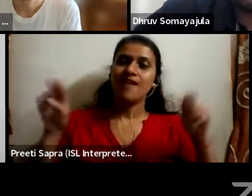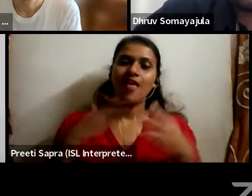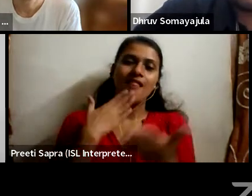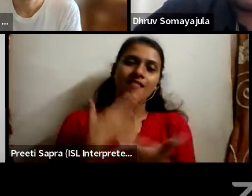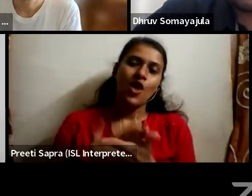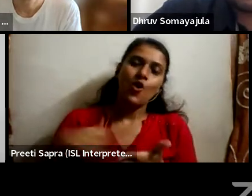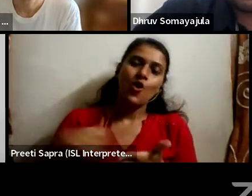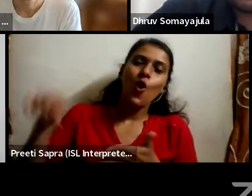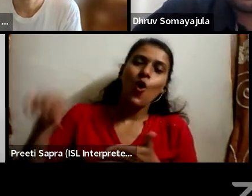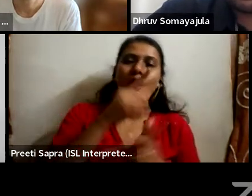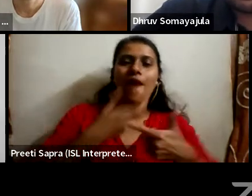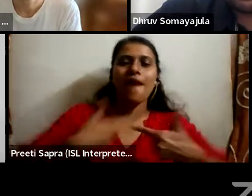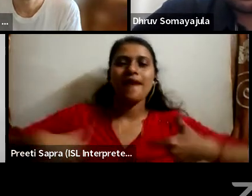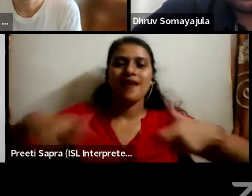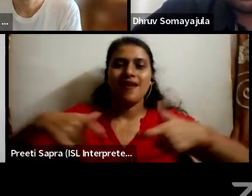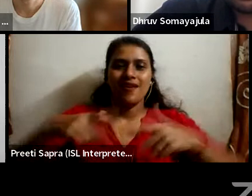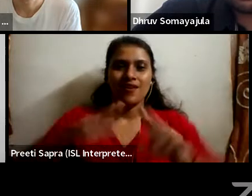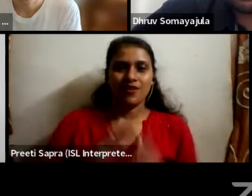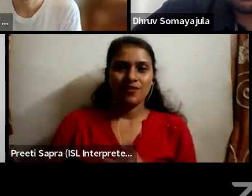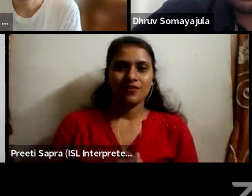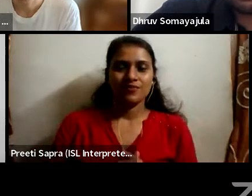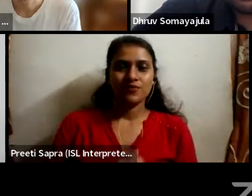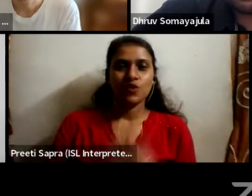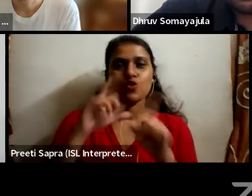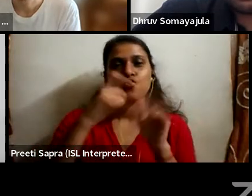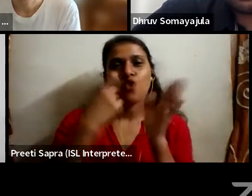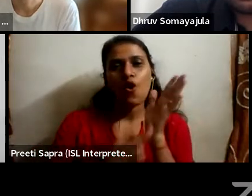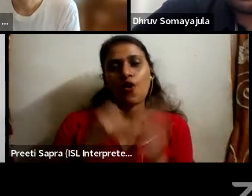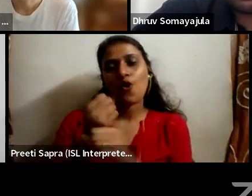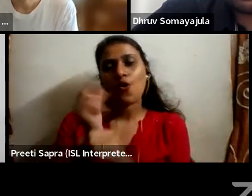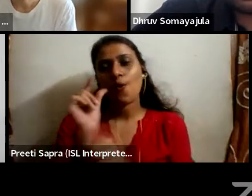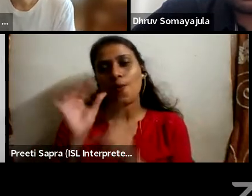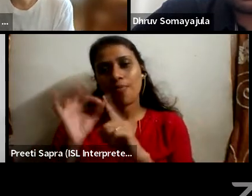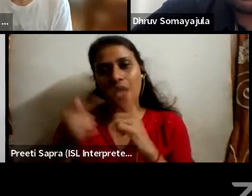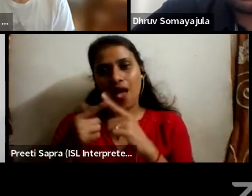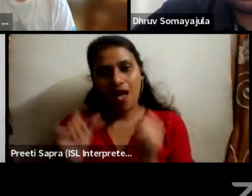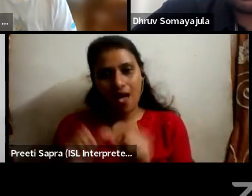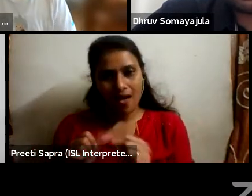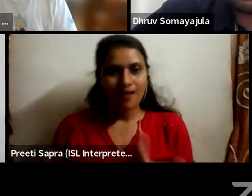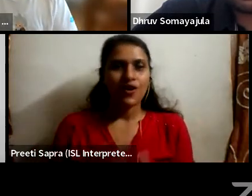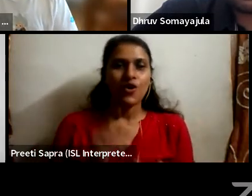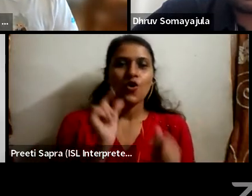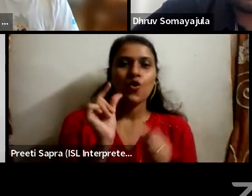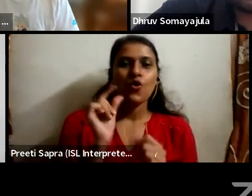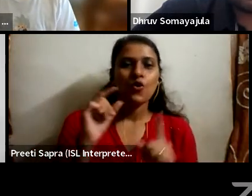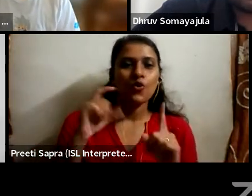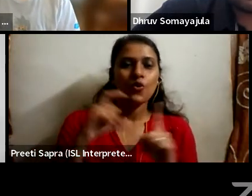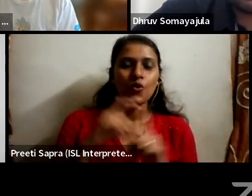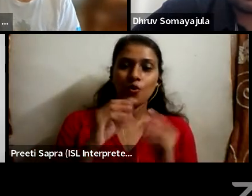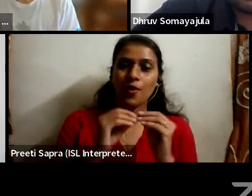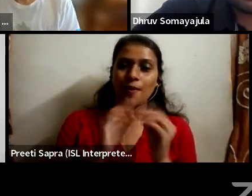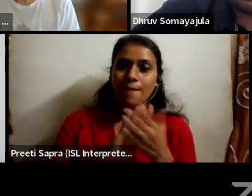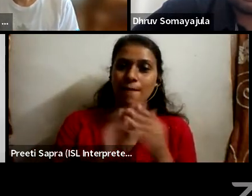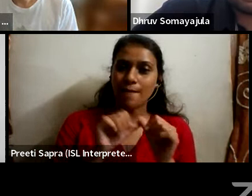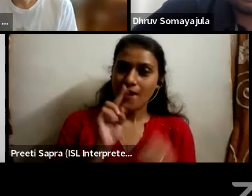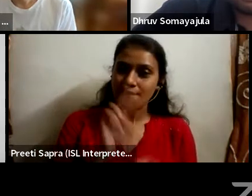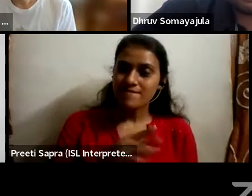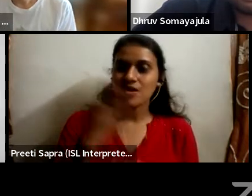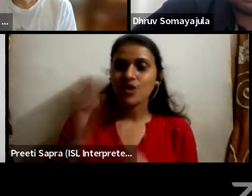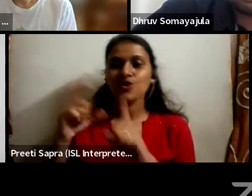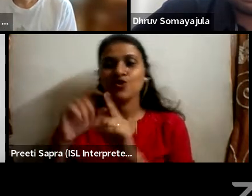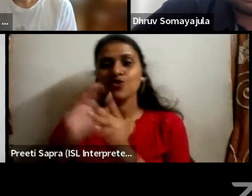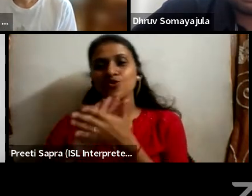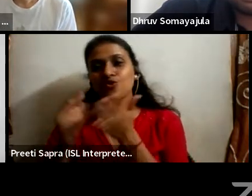the panelists, Dr. Gupta, Udbhav, Dhruv. You have been really quite insightful, and I have